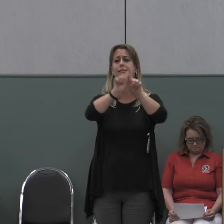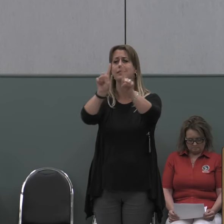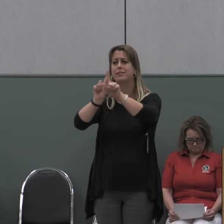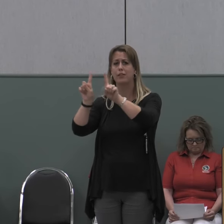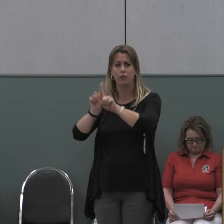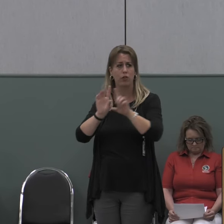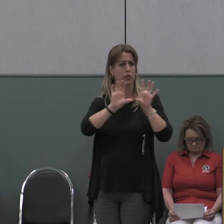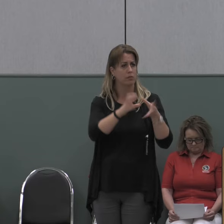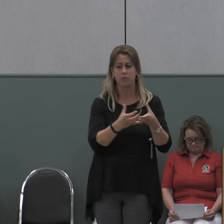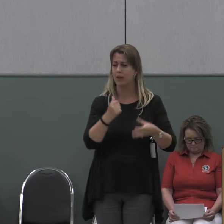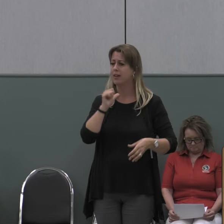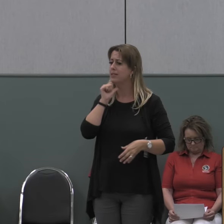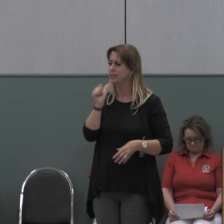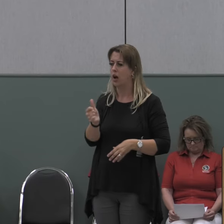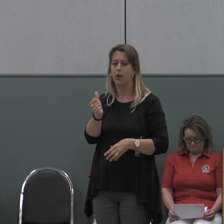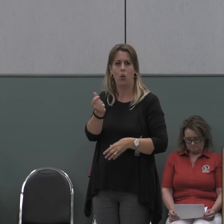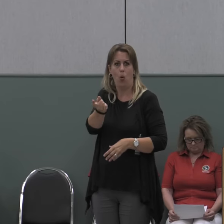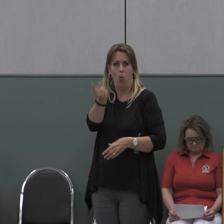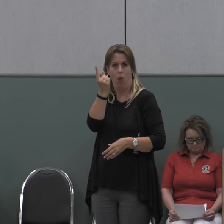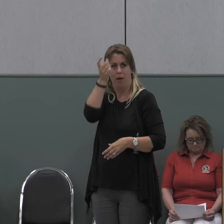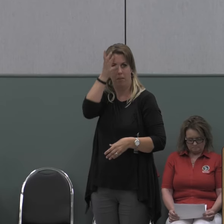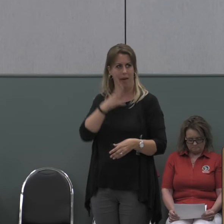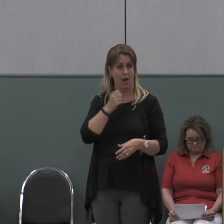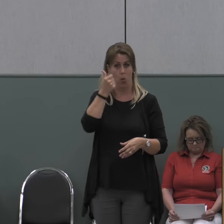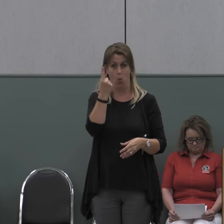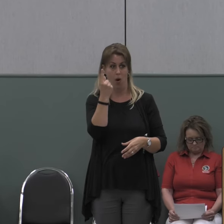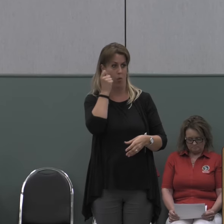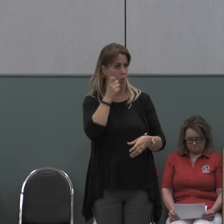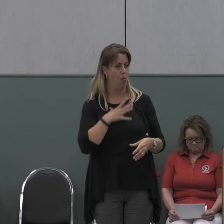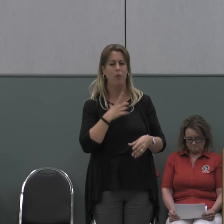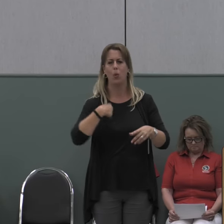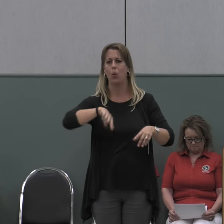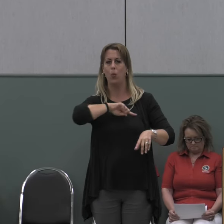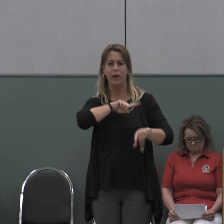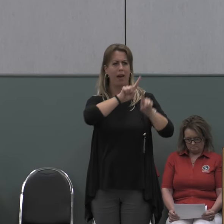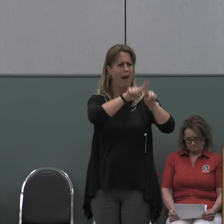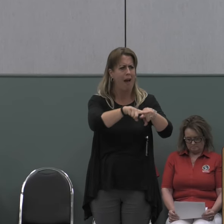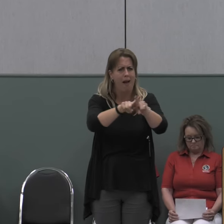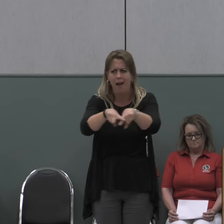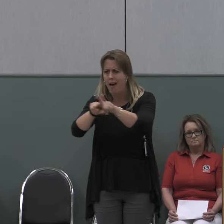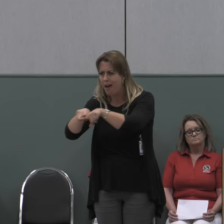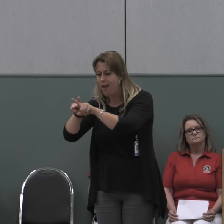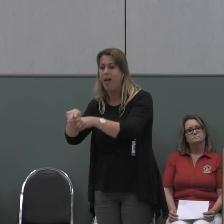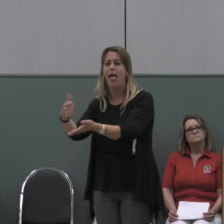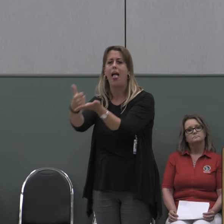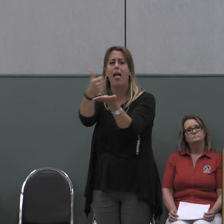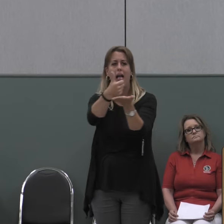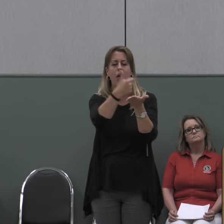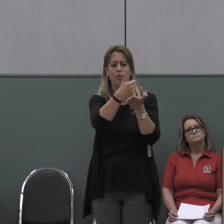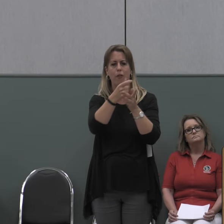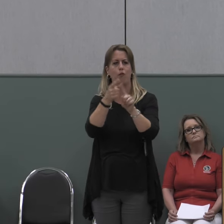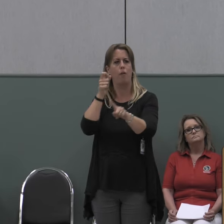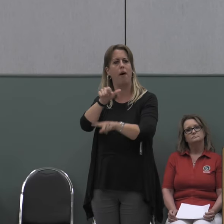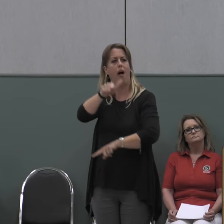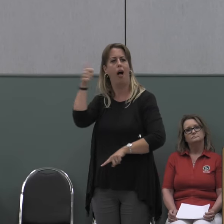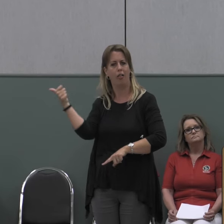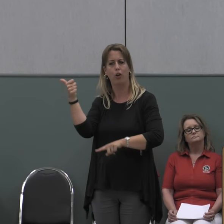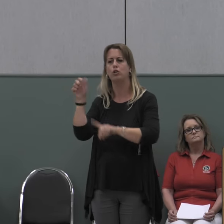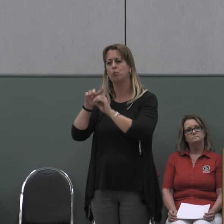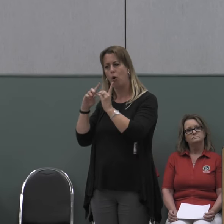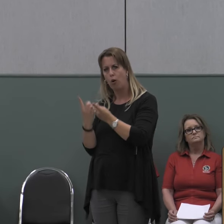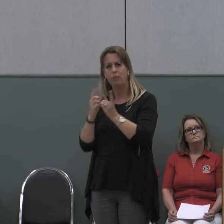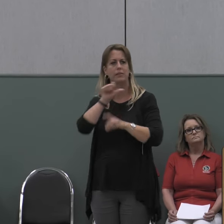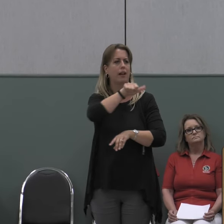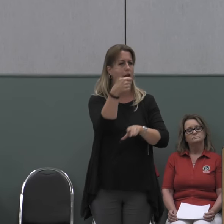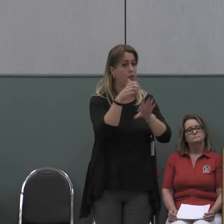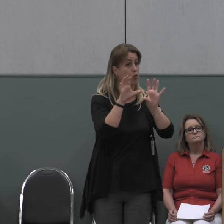It wasn't a one-man or one-woman job. We depended heavily upon the assistance of others. So now,